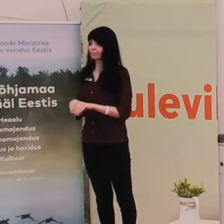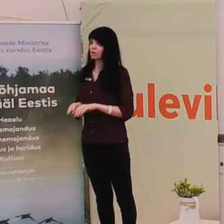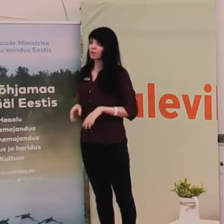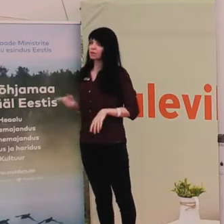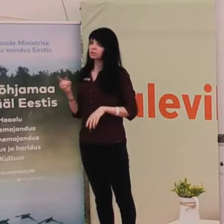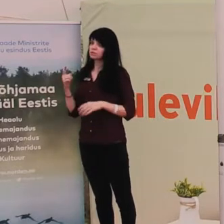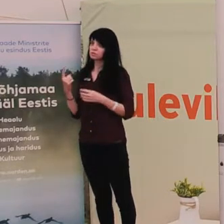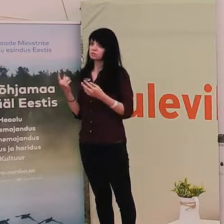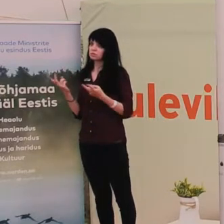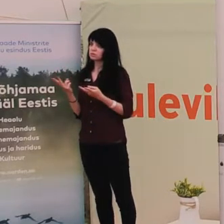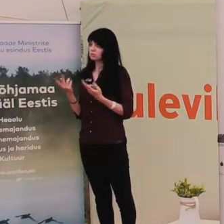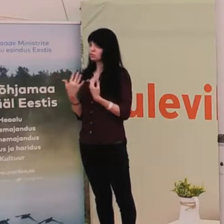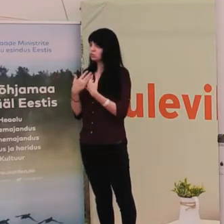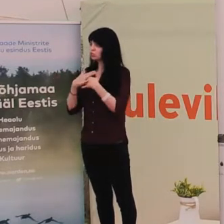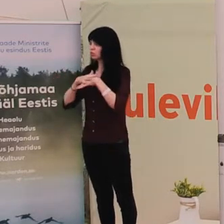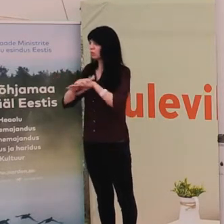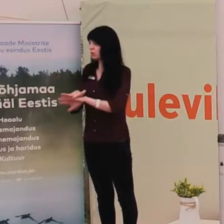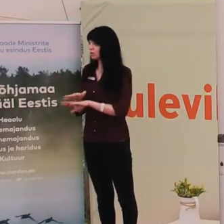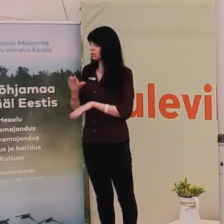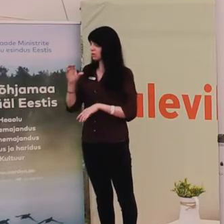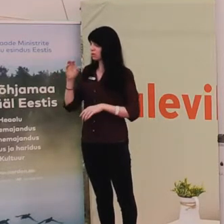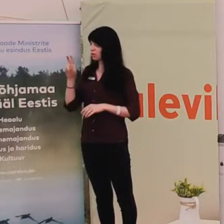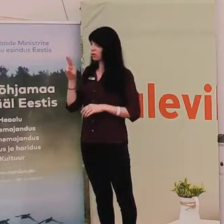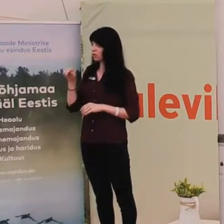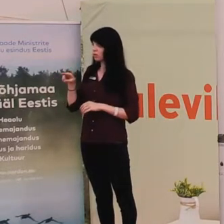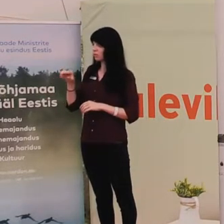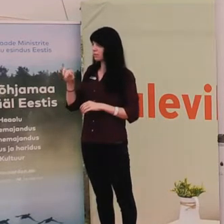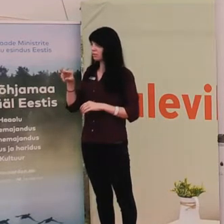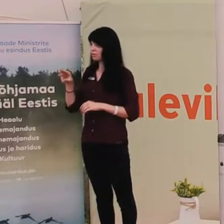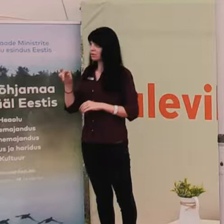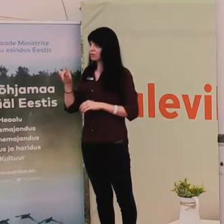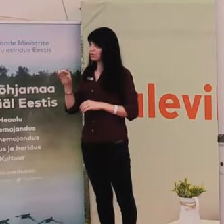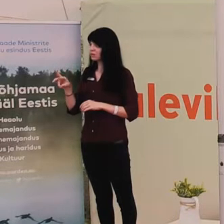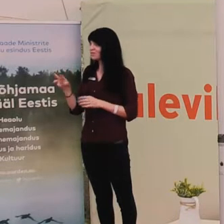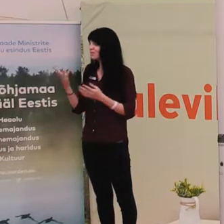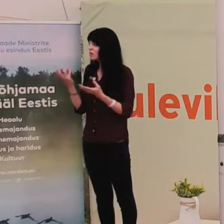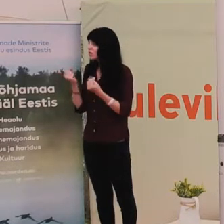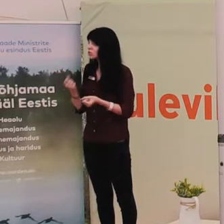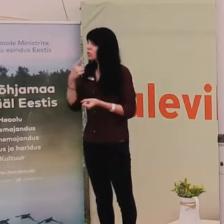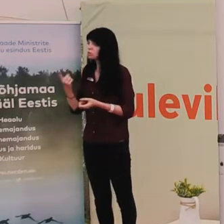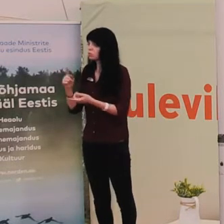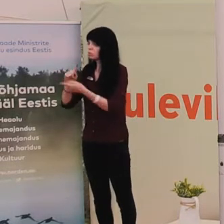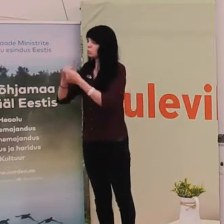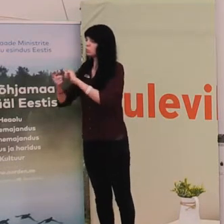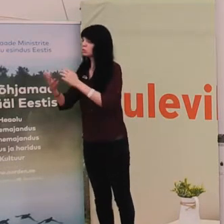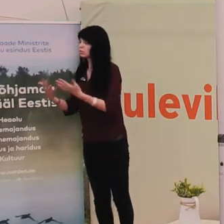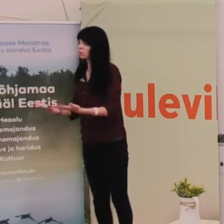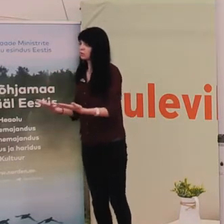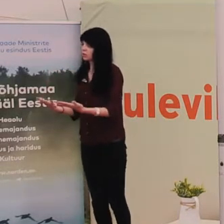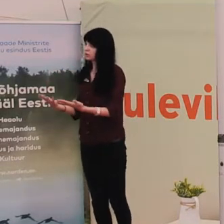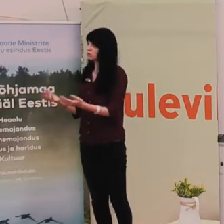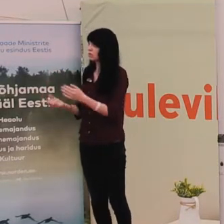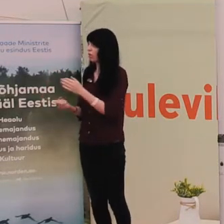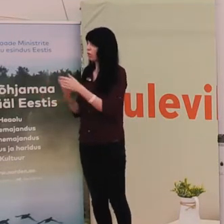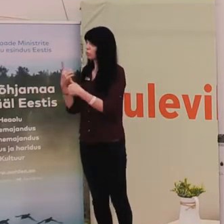systematic things about capitalism. It's very hard to start to say where to begin to change it. But I think we need to be aware. I think,